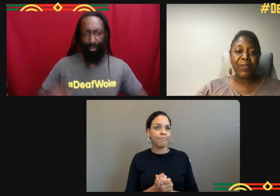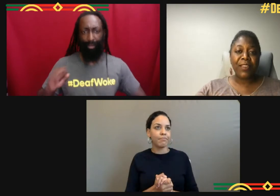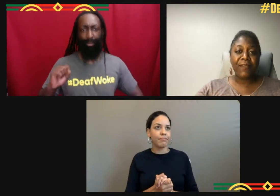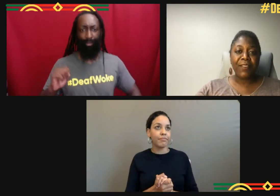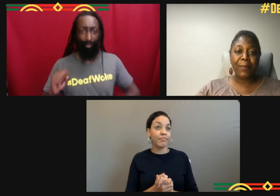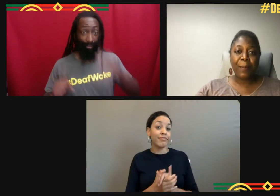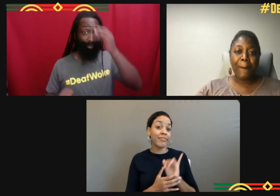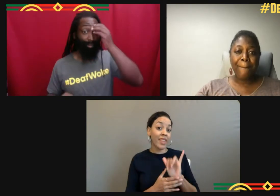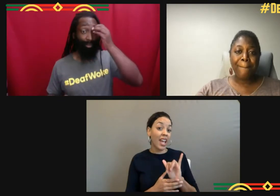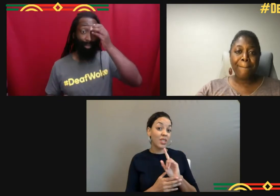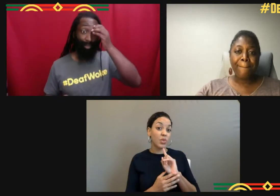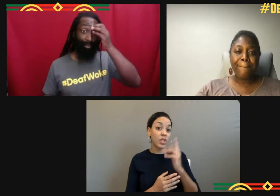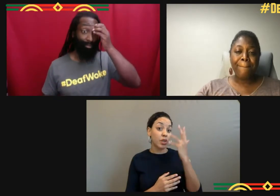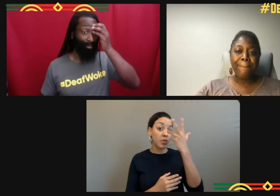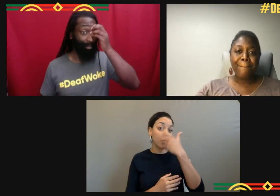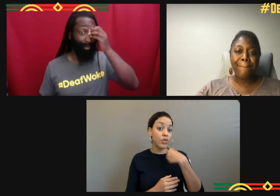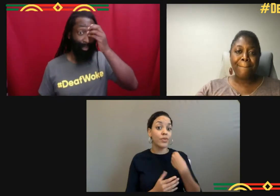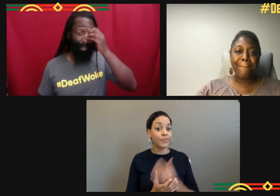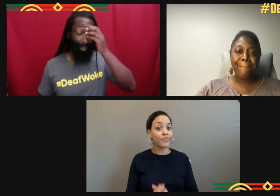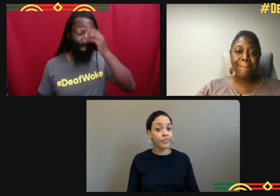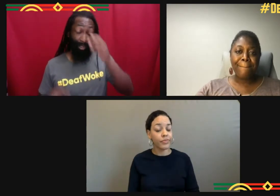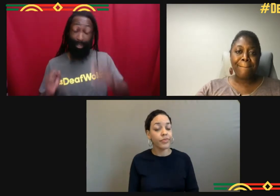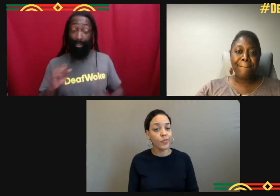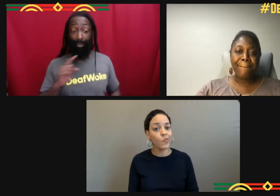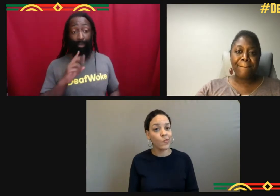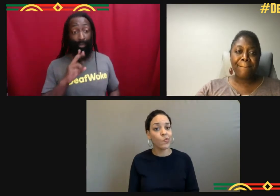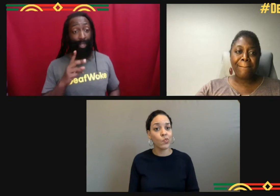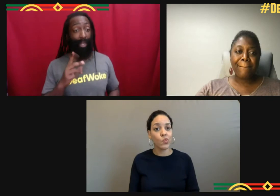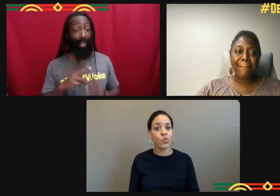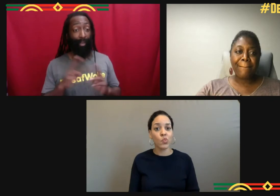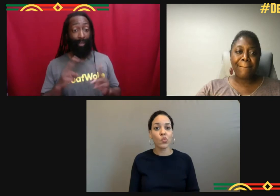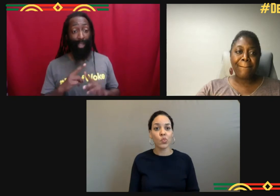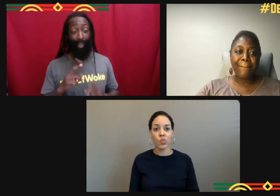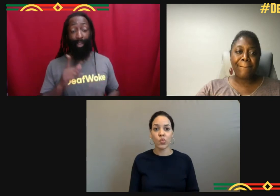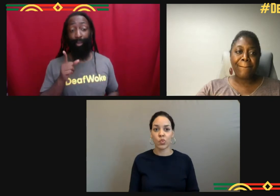That's the beauty of it. Mm. Yes.